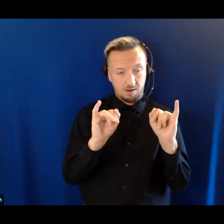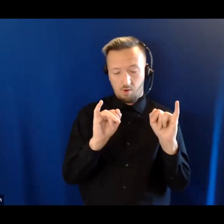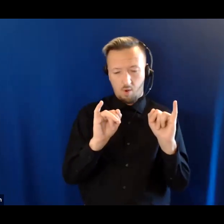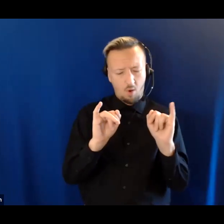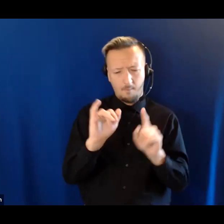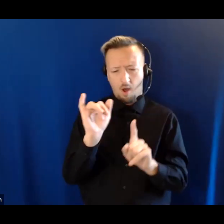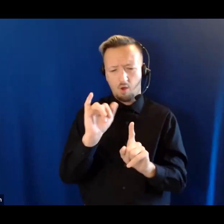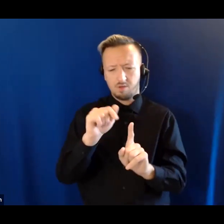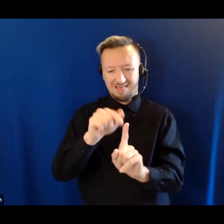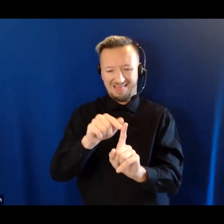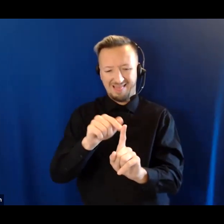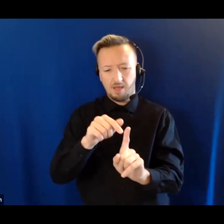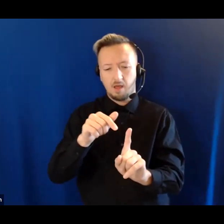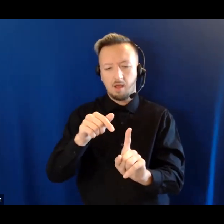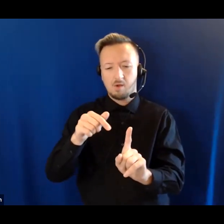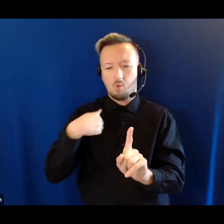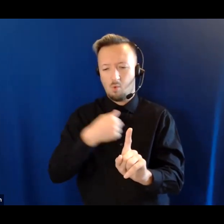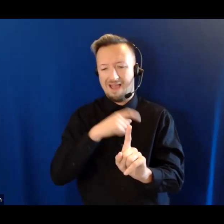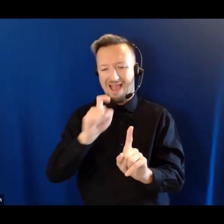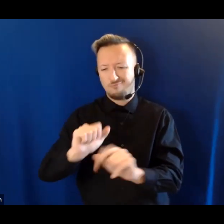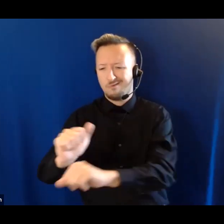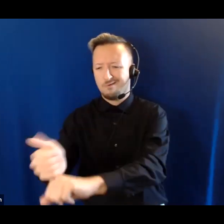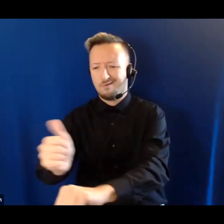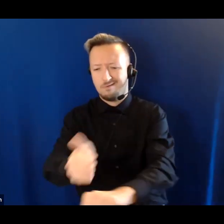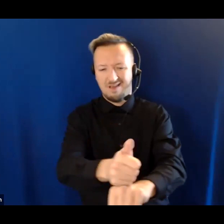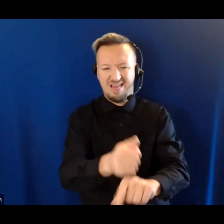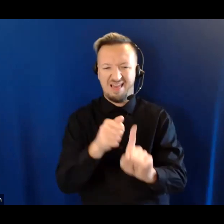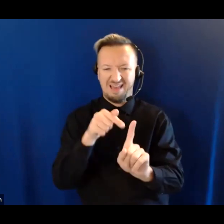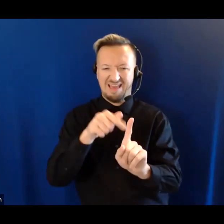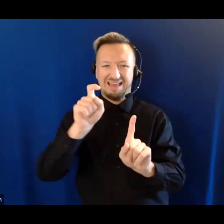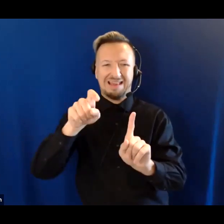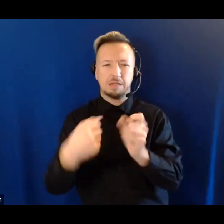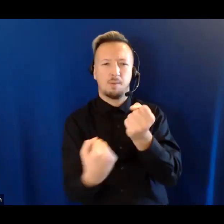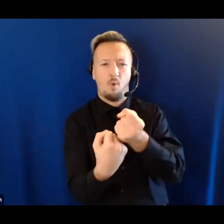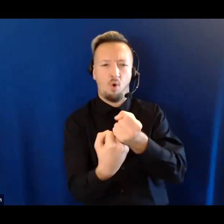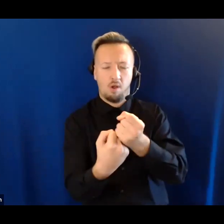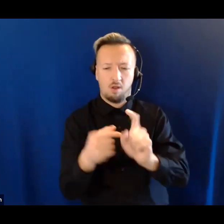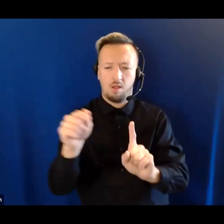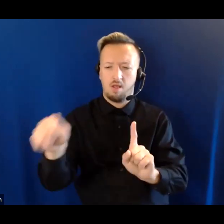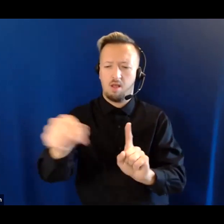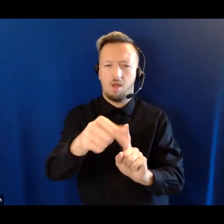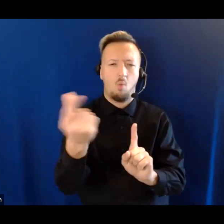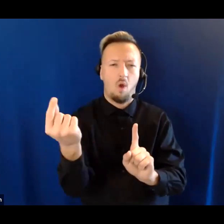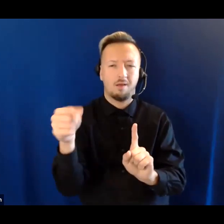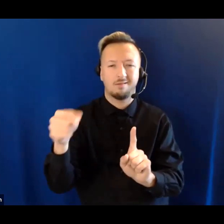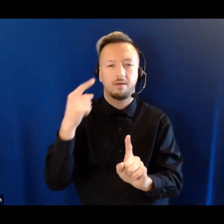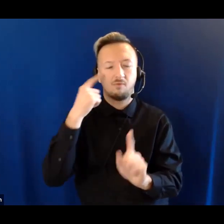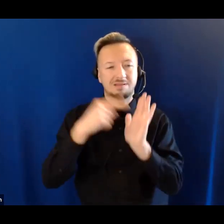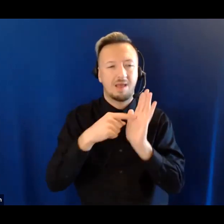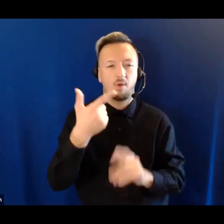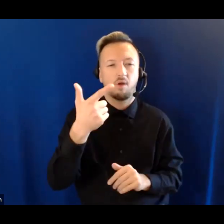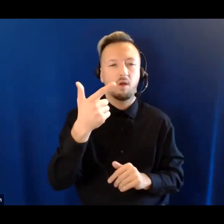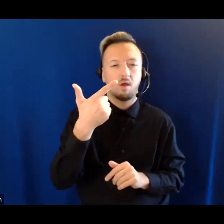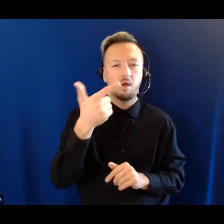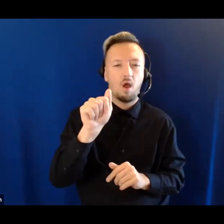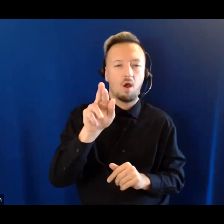in place, what supports we needed to talk about, which included guardianship. And we didn't have a full conversation